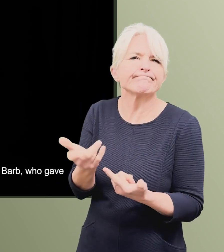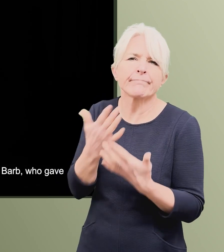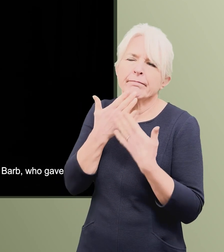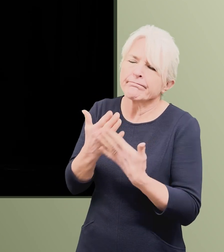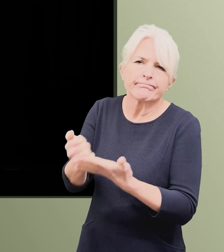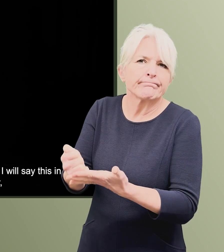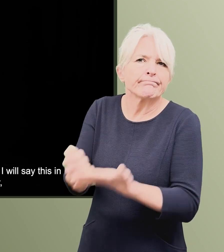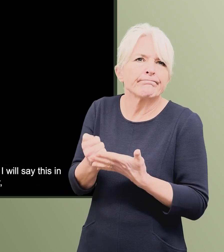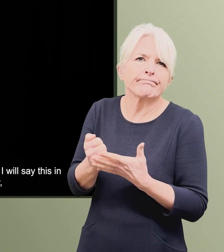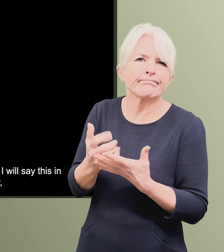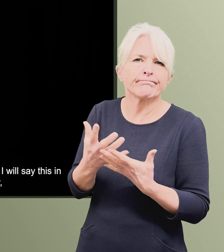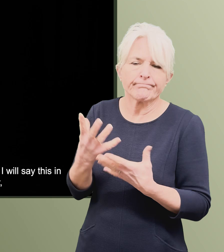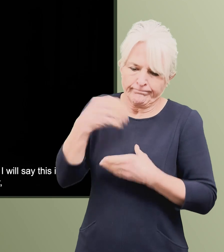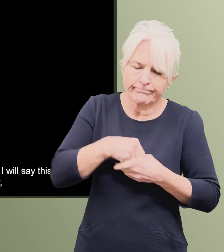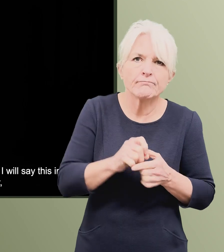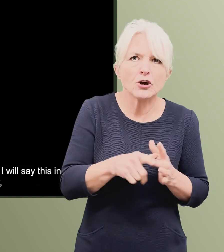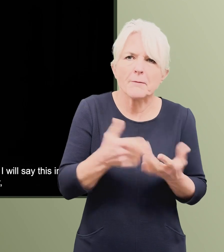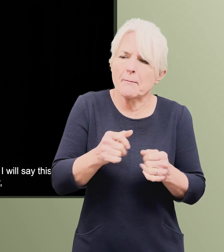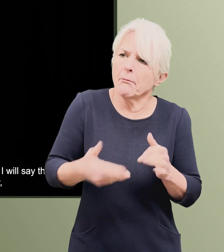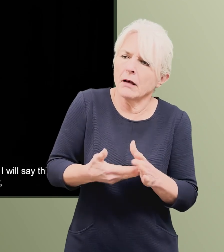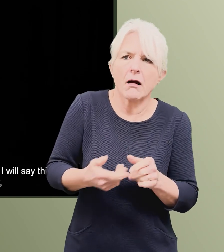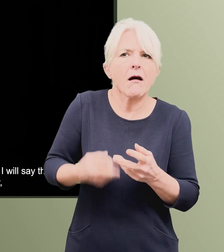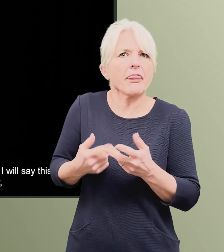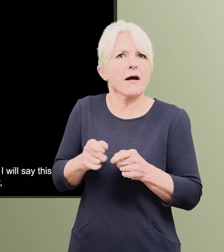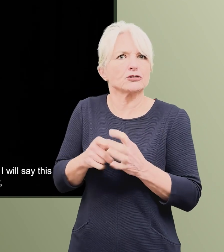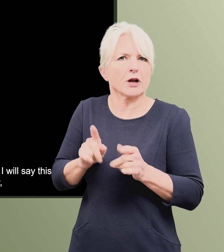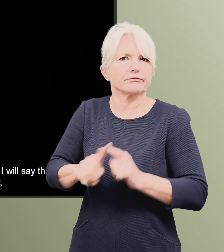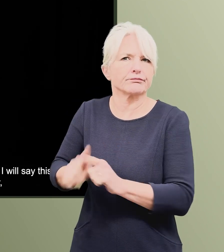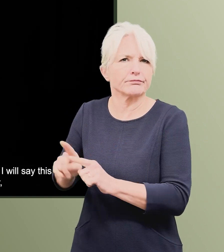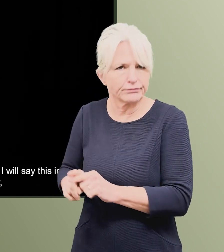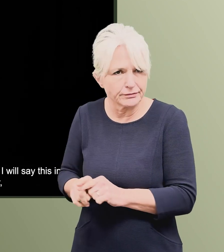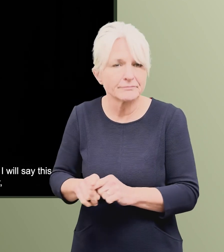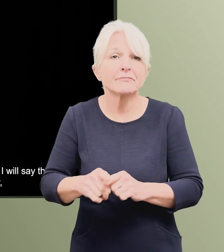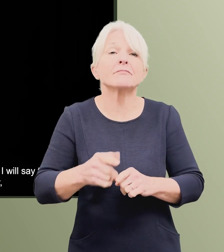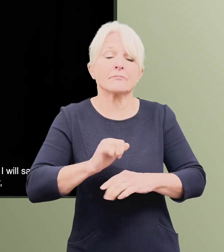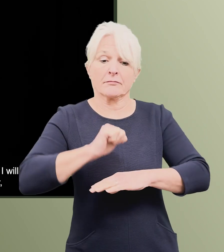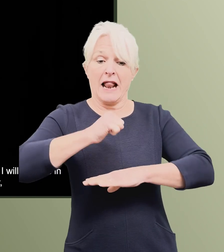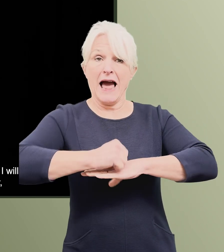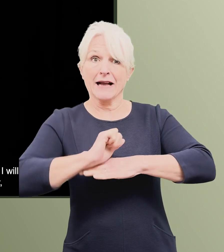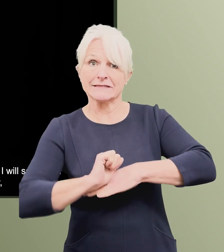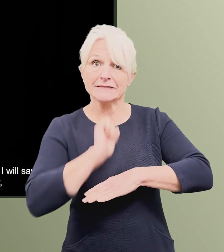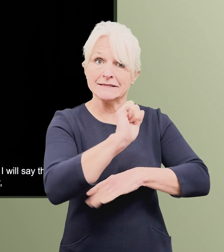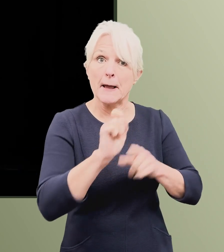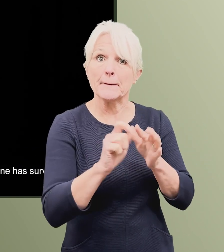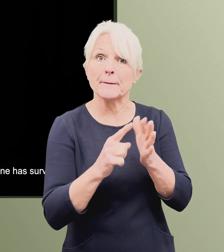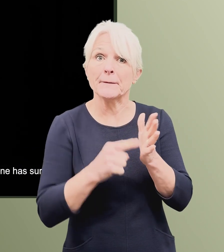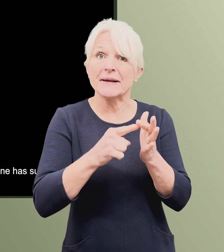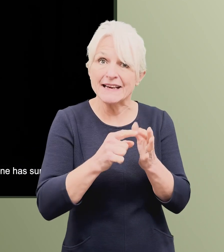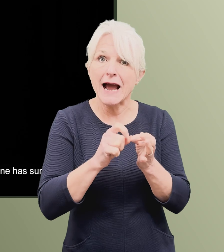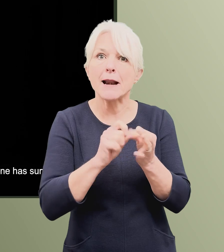who gave us the permission, and damn good cake, I hasten to add. I'm afraid, I will say this in terms of my archaeological